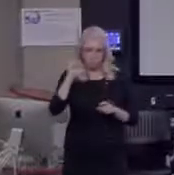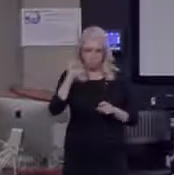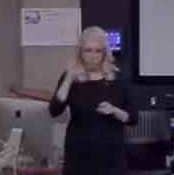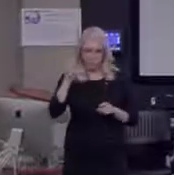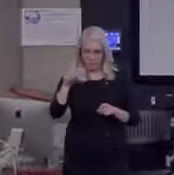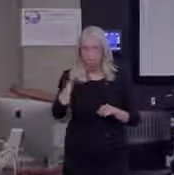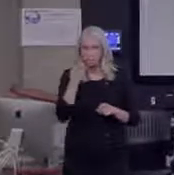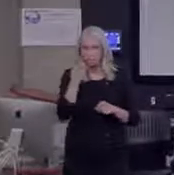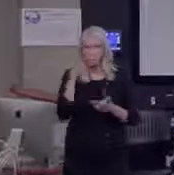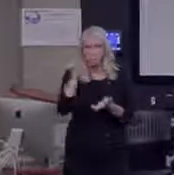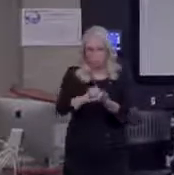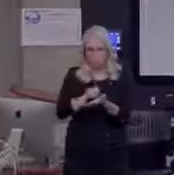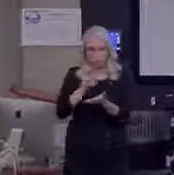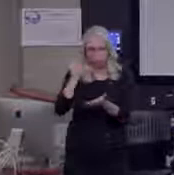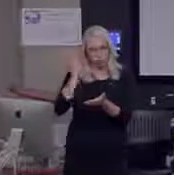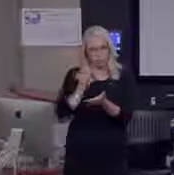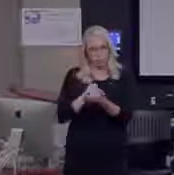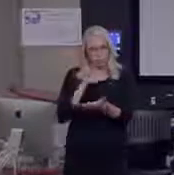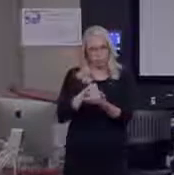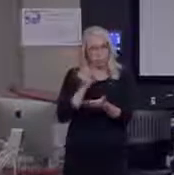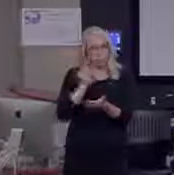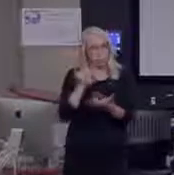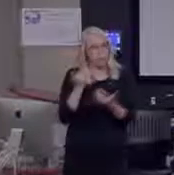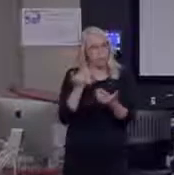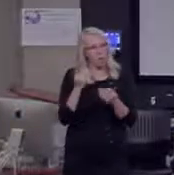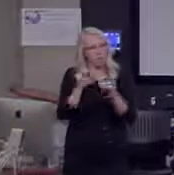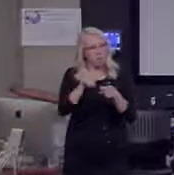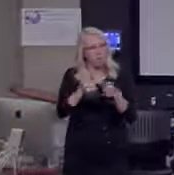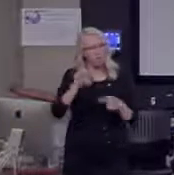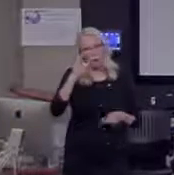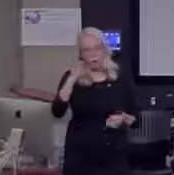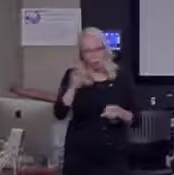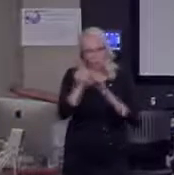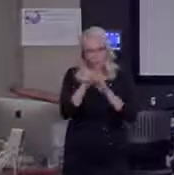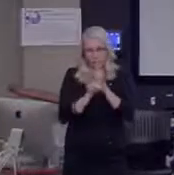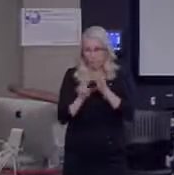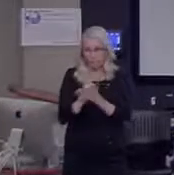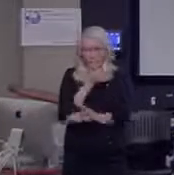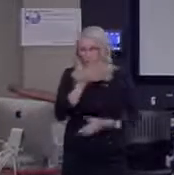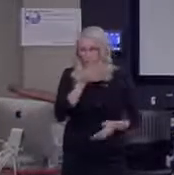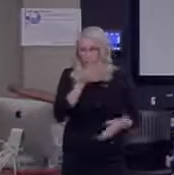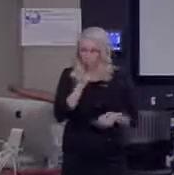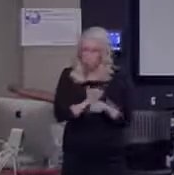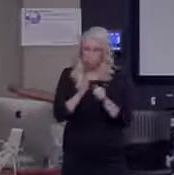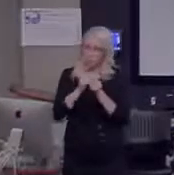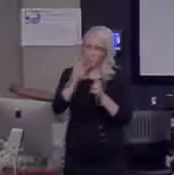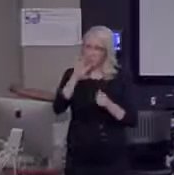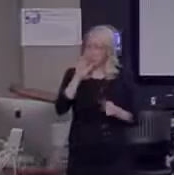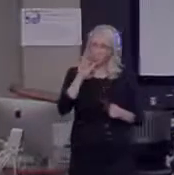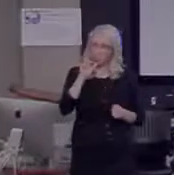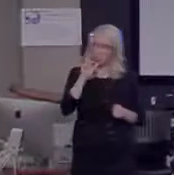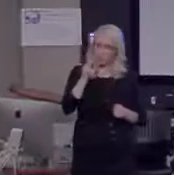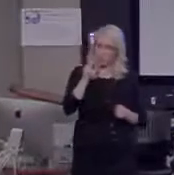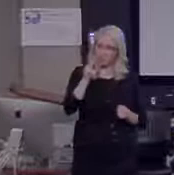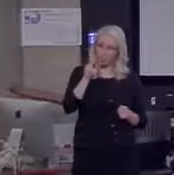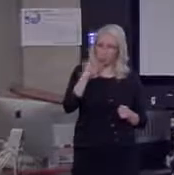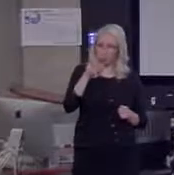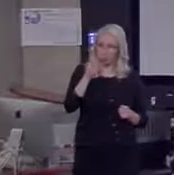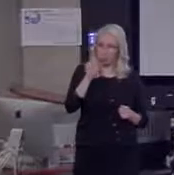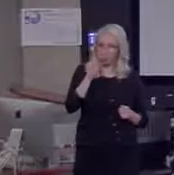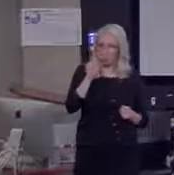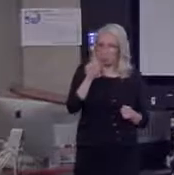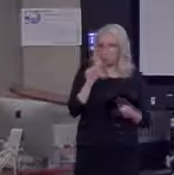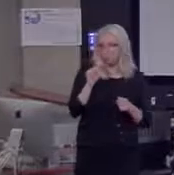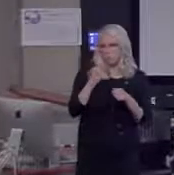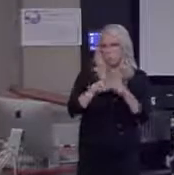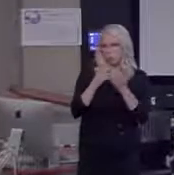her dissertation and is moving to Ohio State University. To work with Derek Houston on All right.